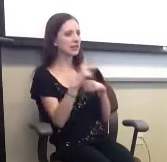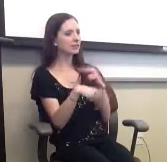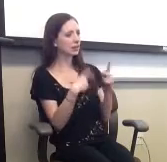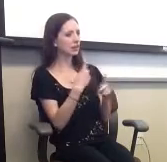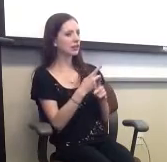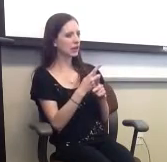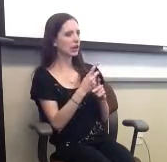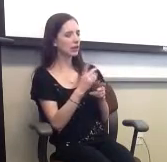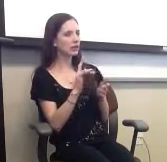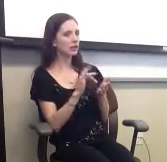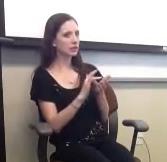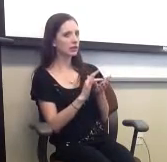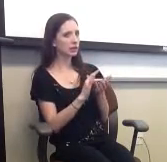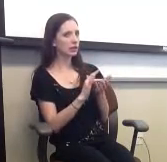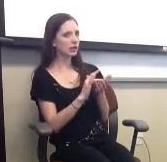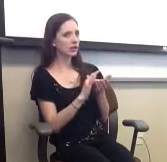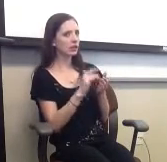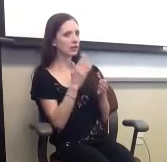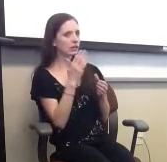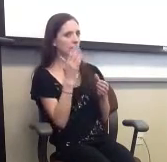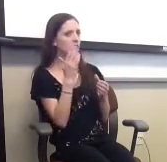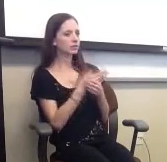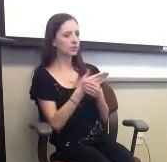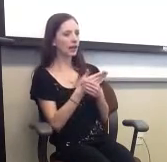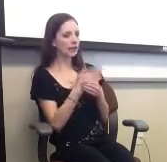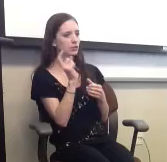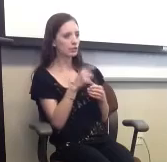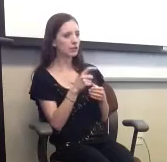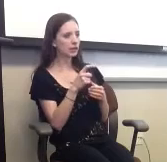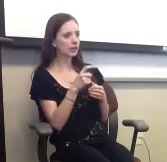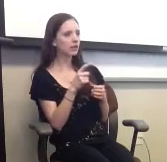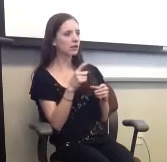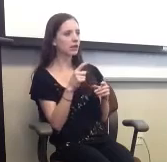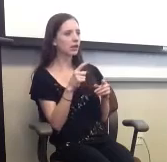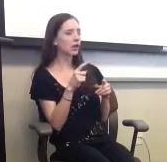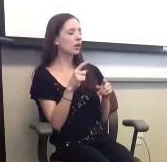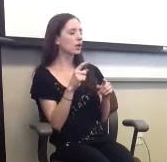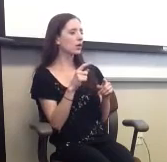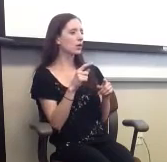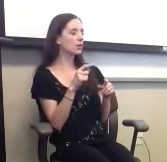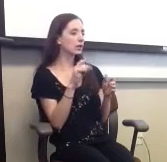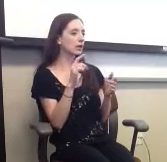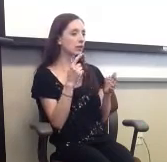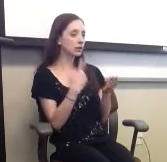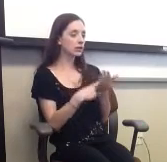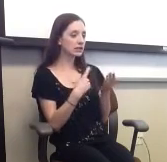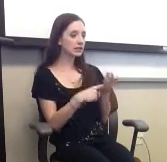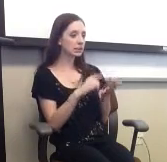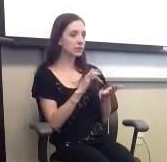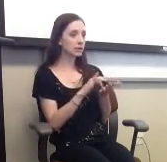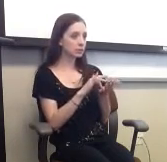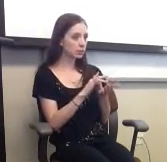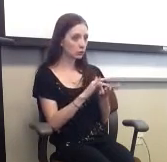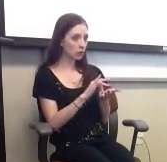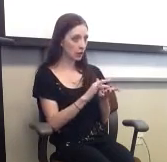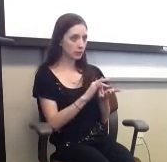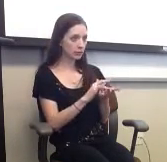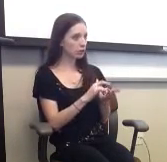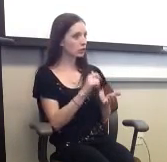medications. And so don't put copies of prescriptions, medication prescriptions in the client files, please. So I'm